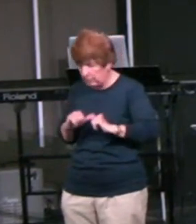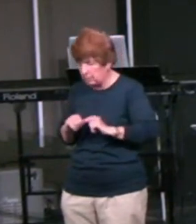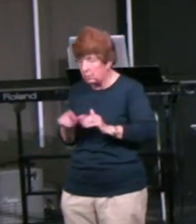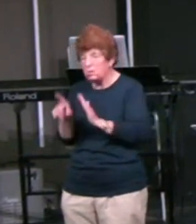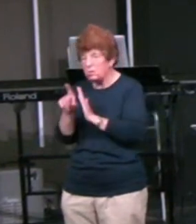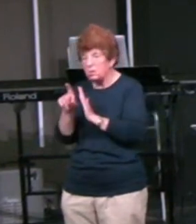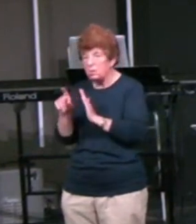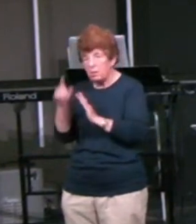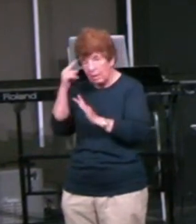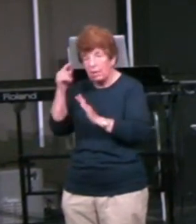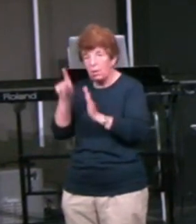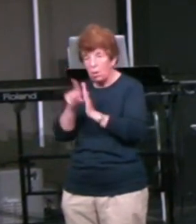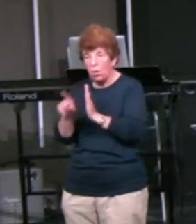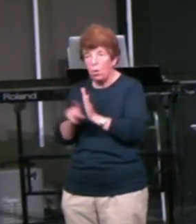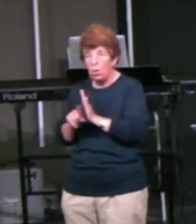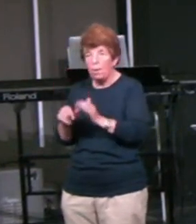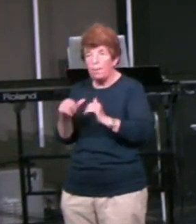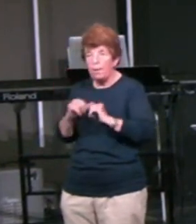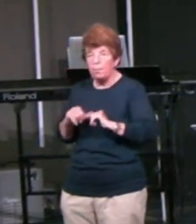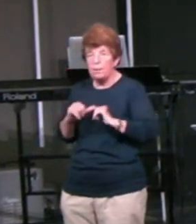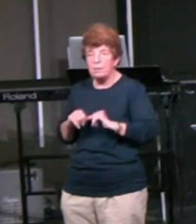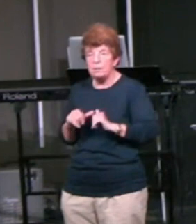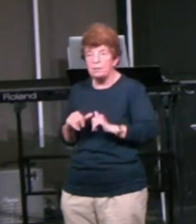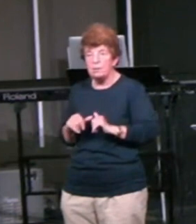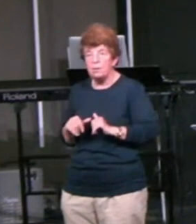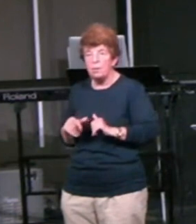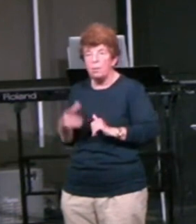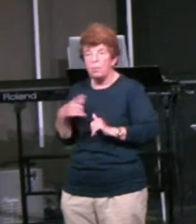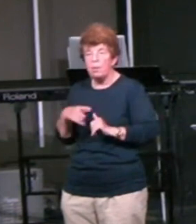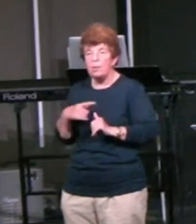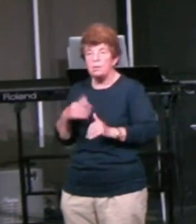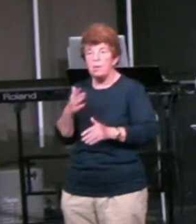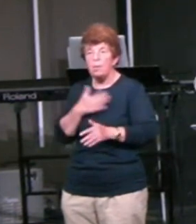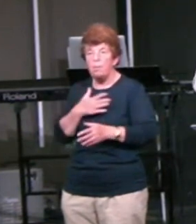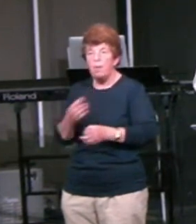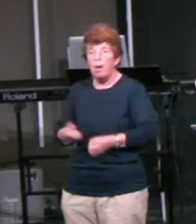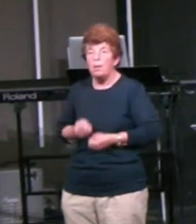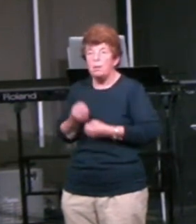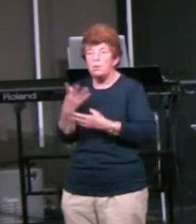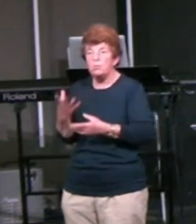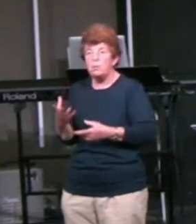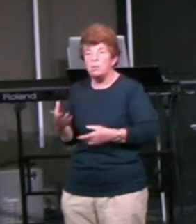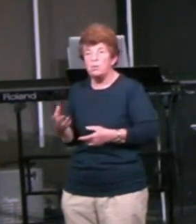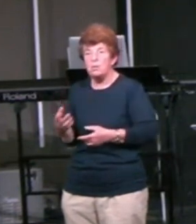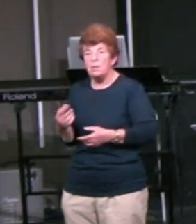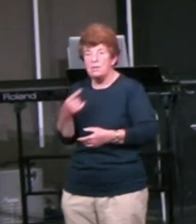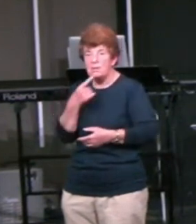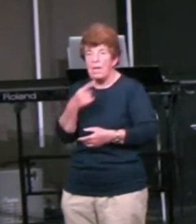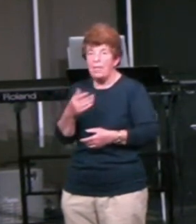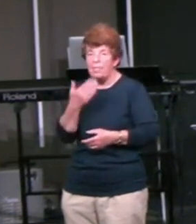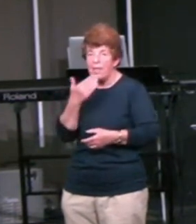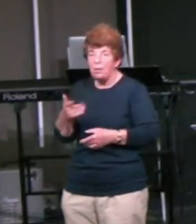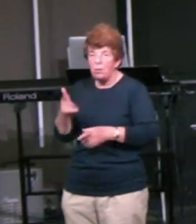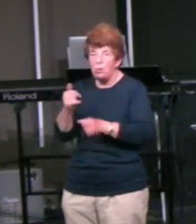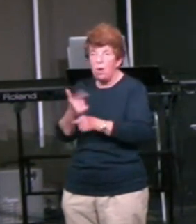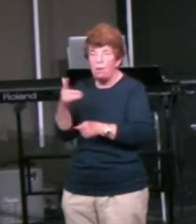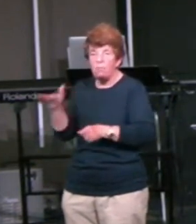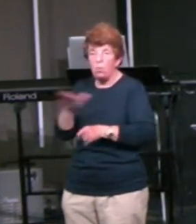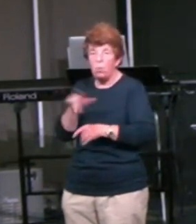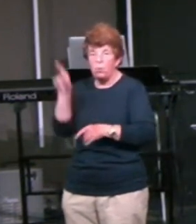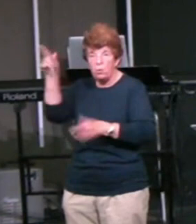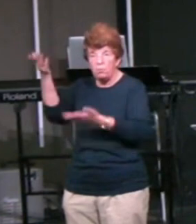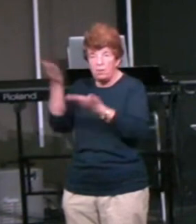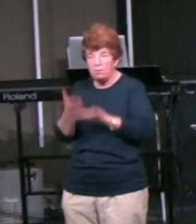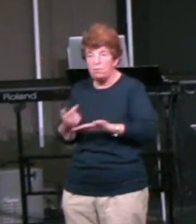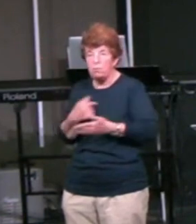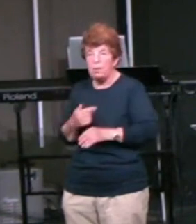law, but I practice it as my expression to say thanks to God for all that he has